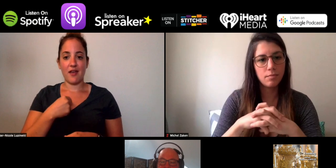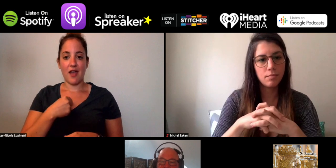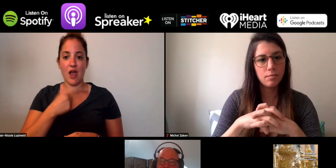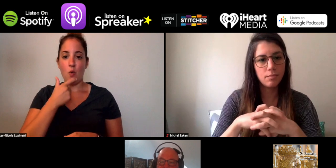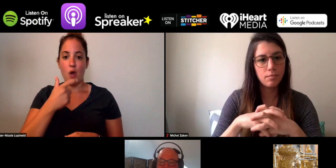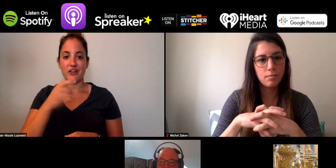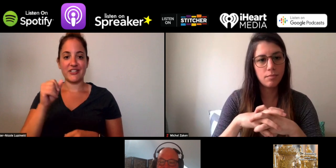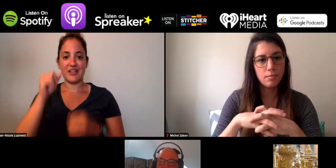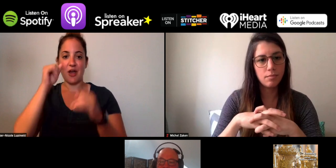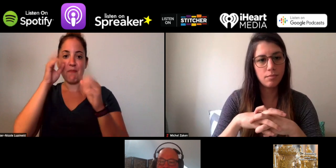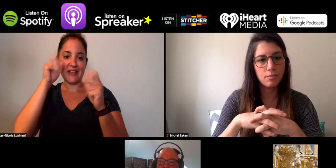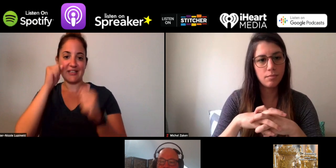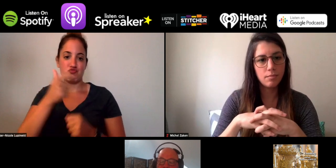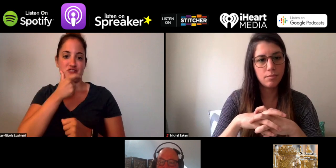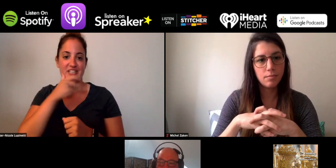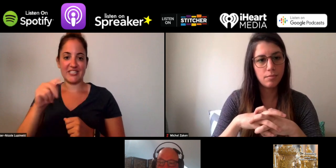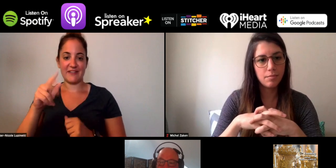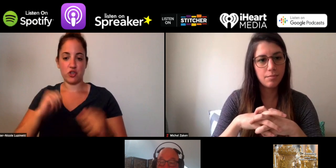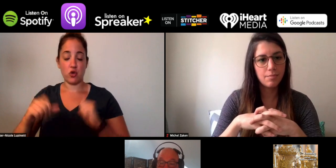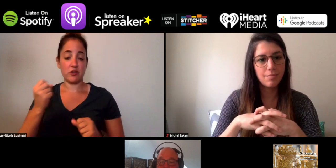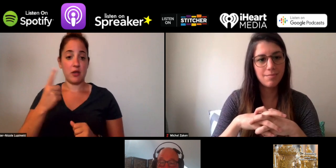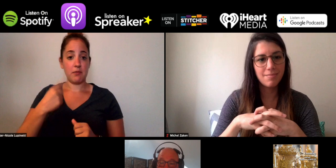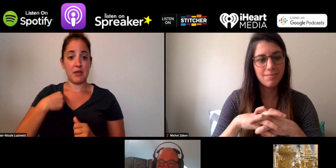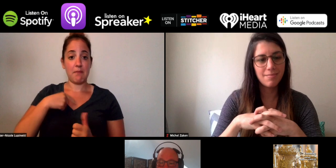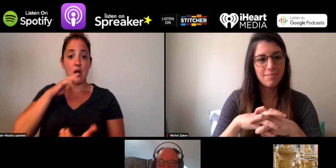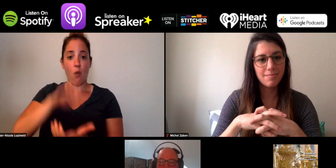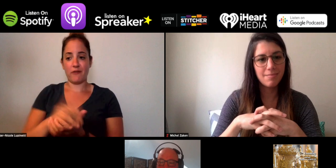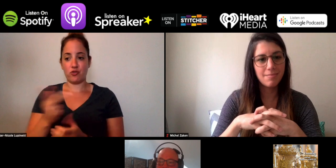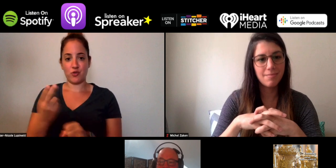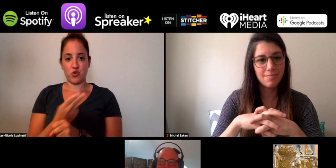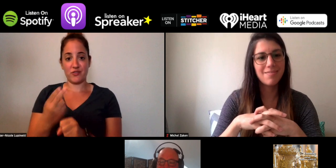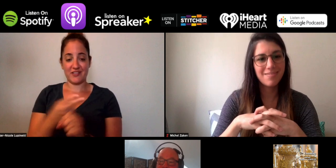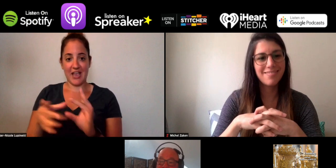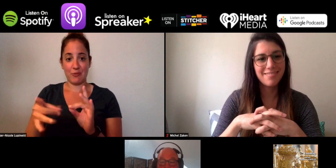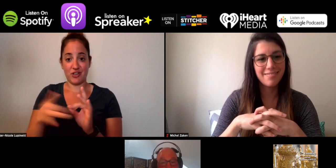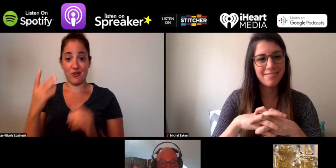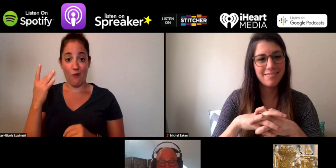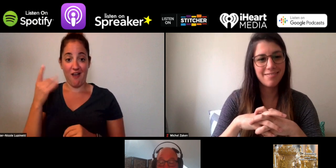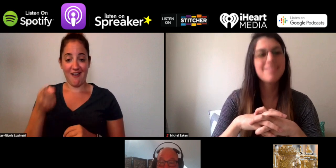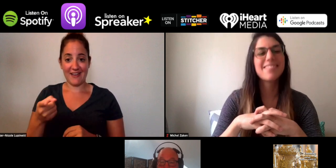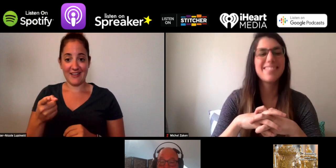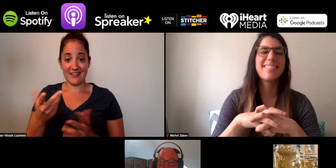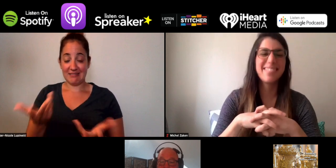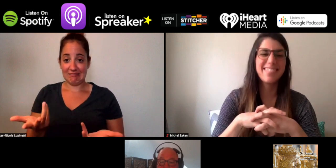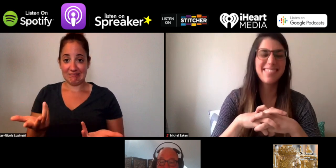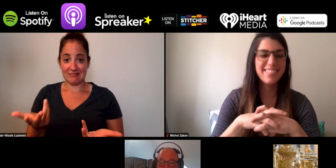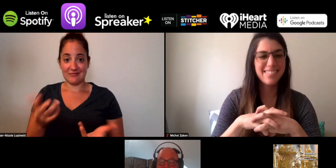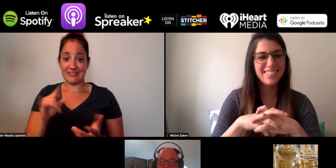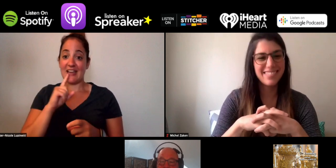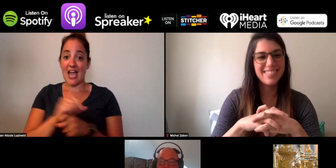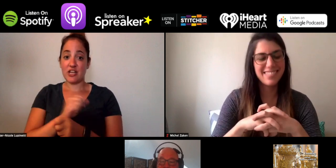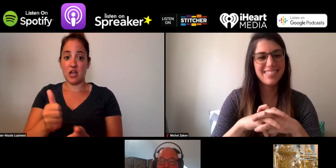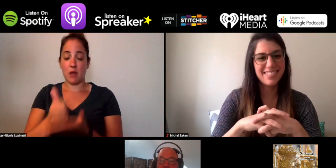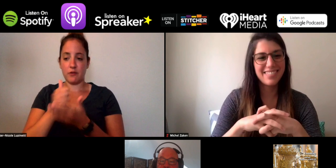British television shows, my wife and I put the captioning on because that really helps us